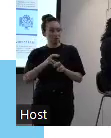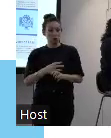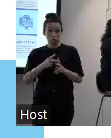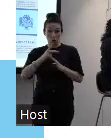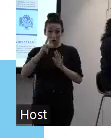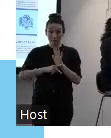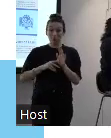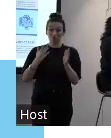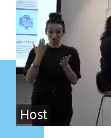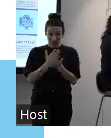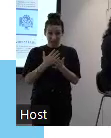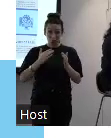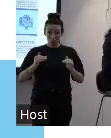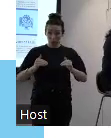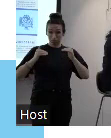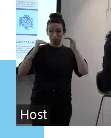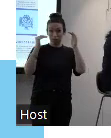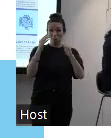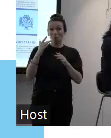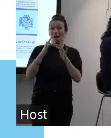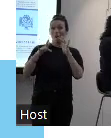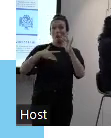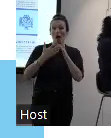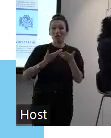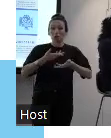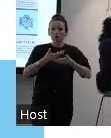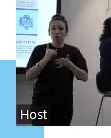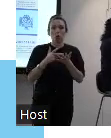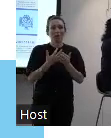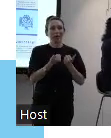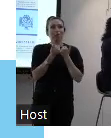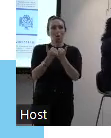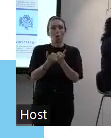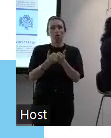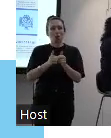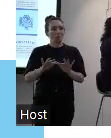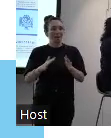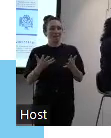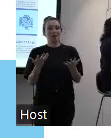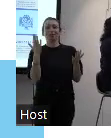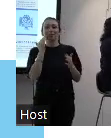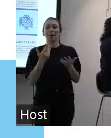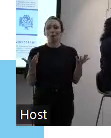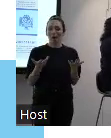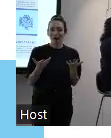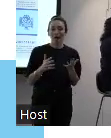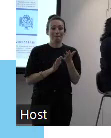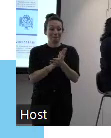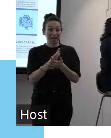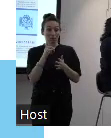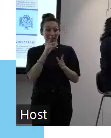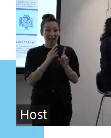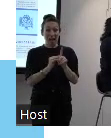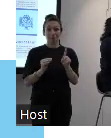clinical services to support children and families and to make sure they're supported across time and that the supports they receive are updated as their